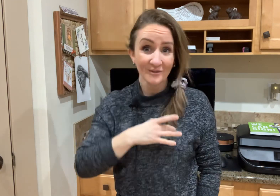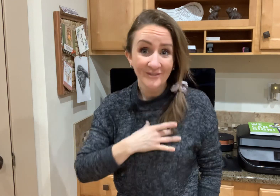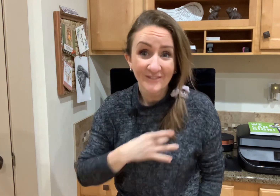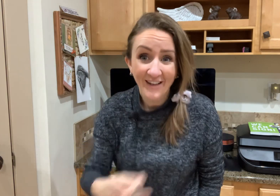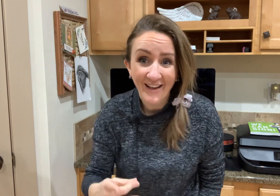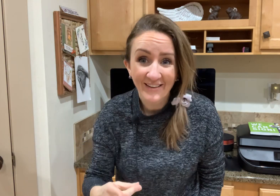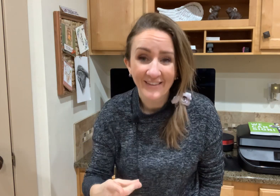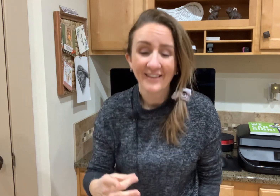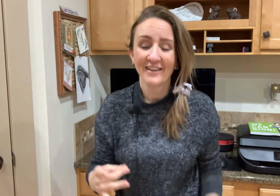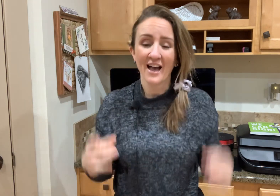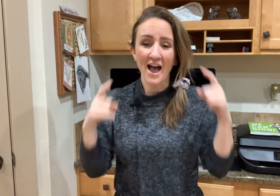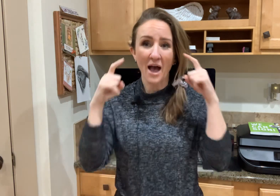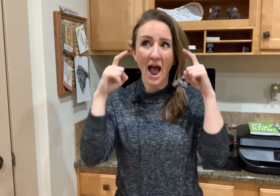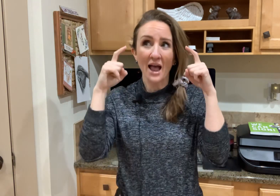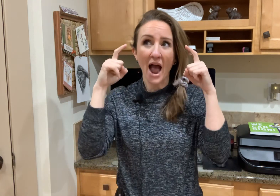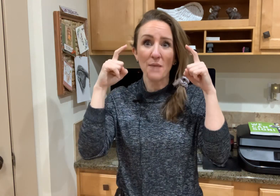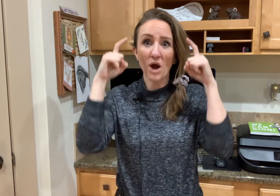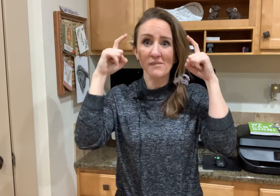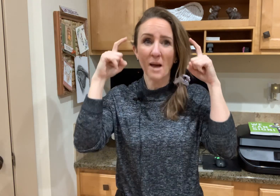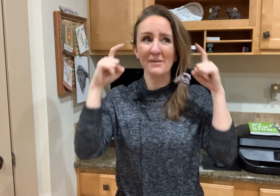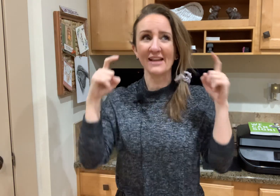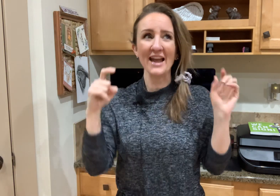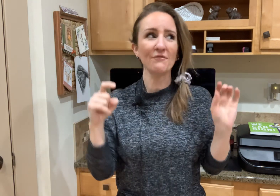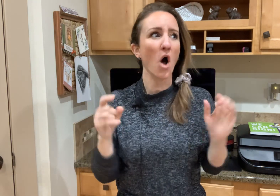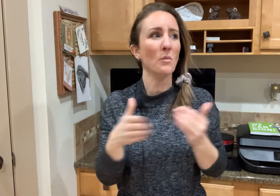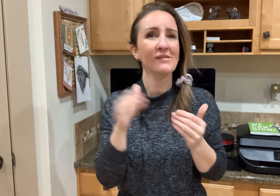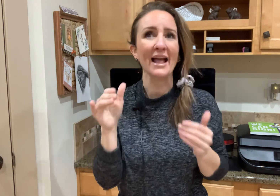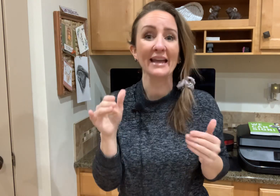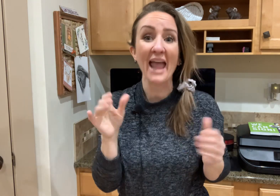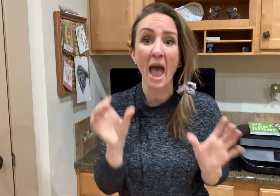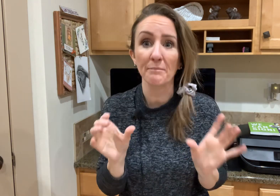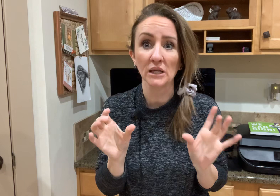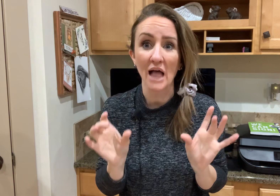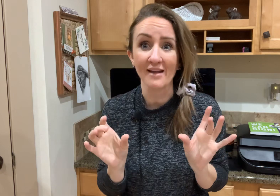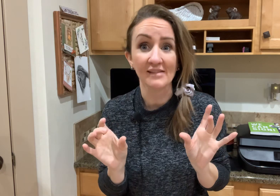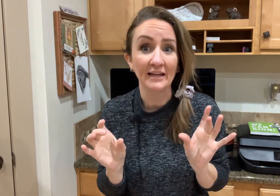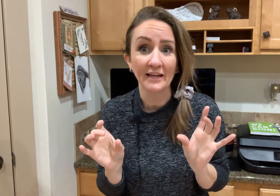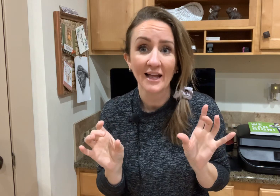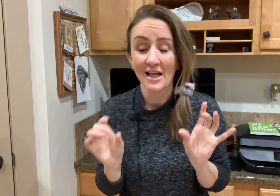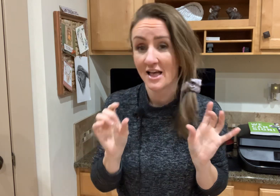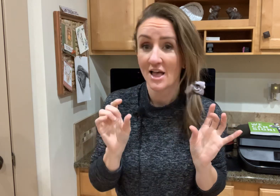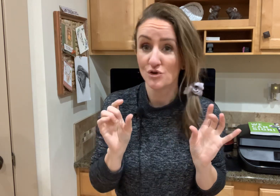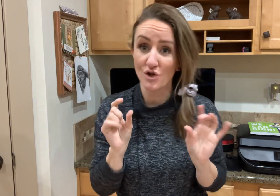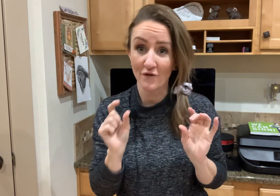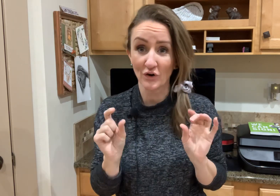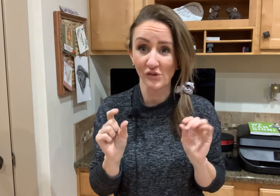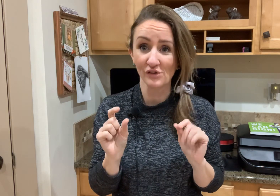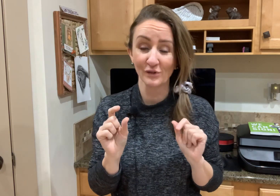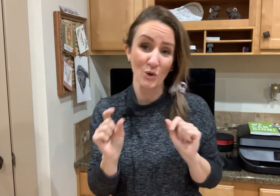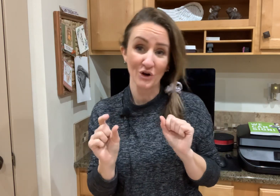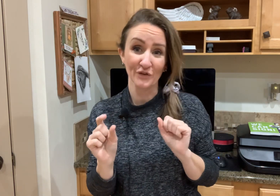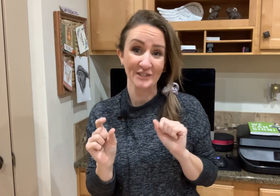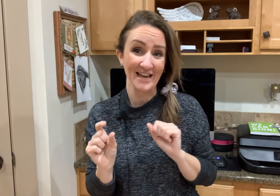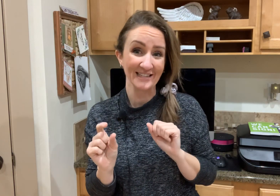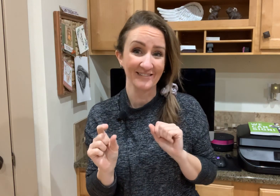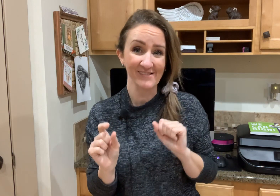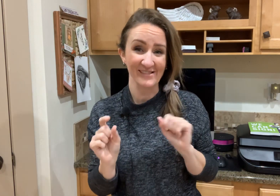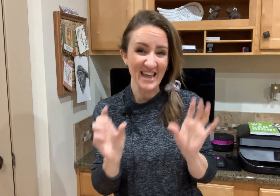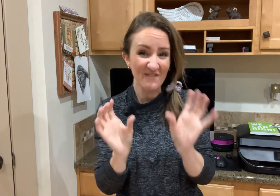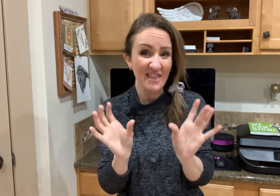eyebrows up is kind of almost like capitalizing You're the first word of your sentence. Think of it that